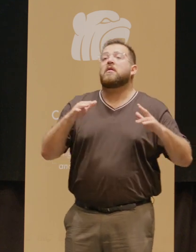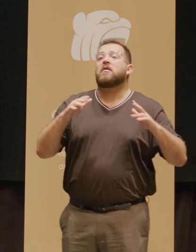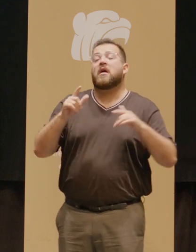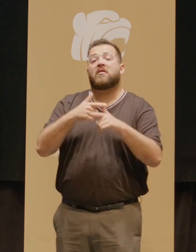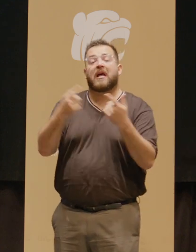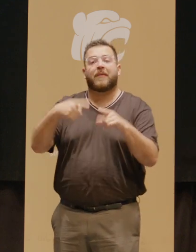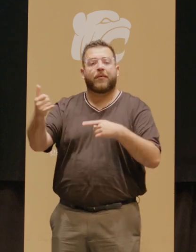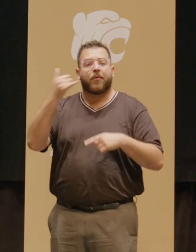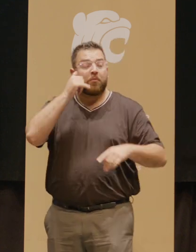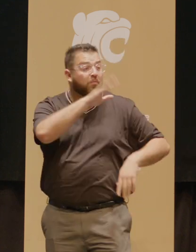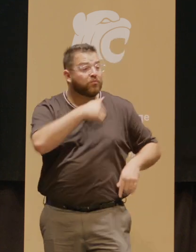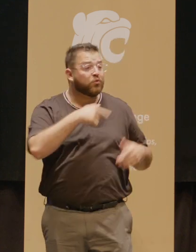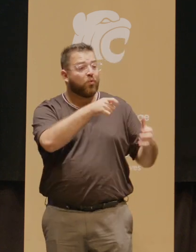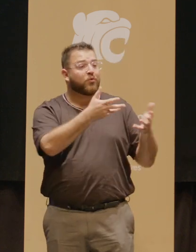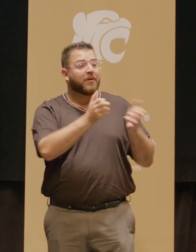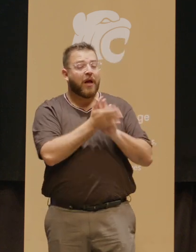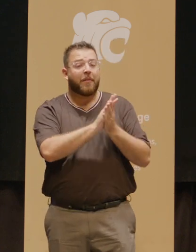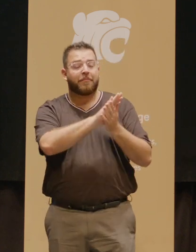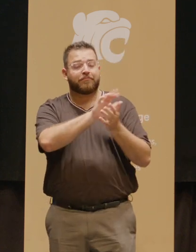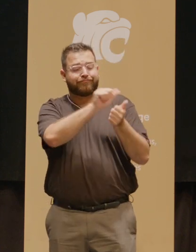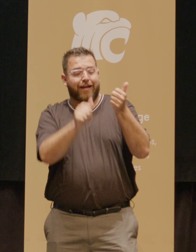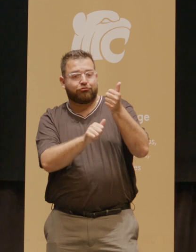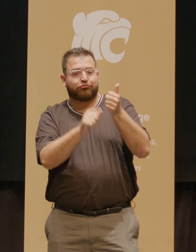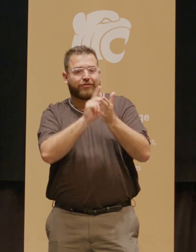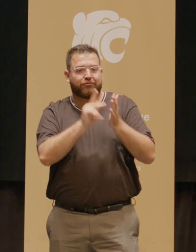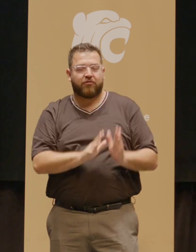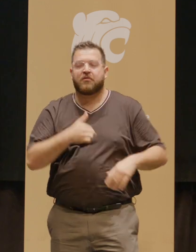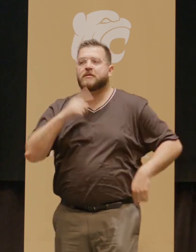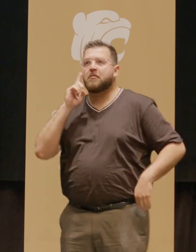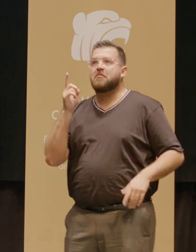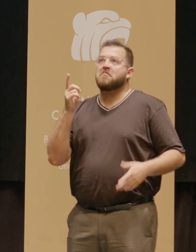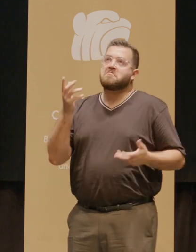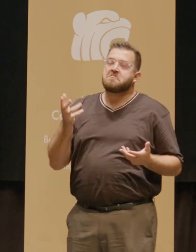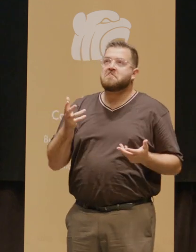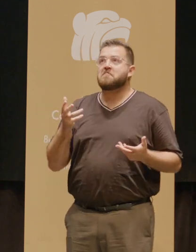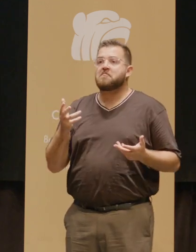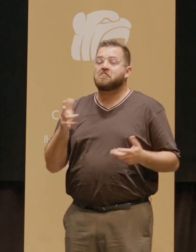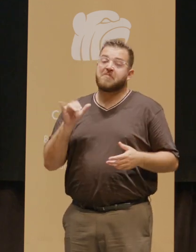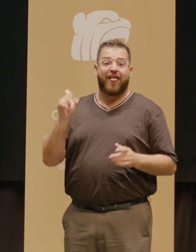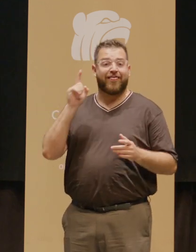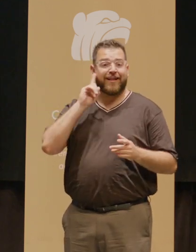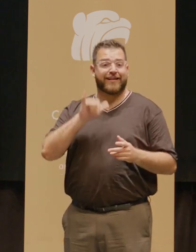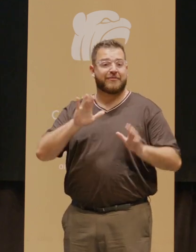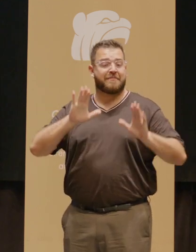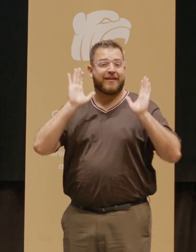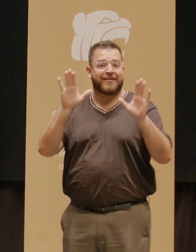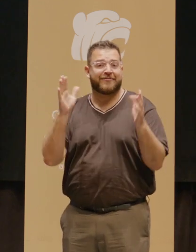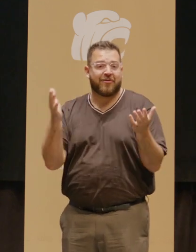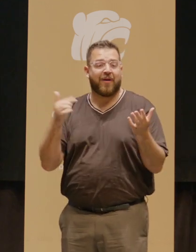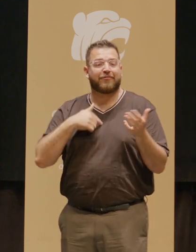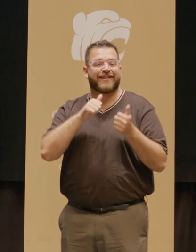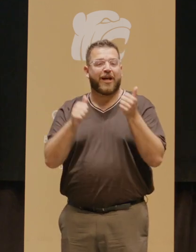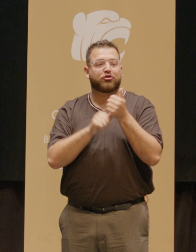they called and they said, how would you like to be the Undersecretary of Labor? And so I said, yeah, that sounds amazing. So I was the